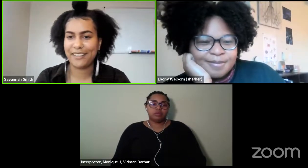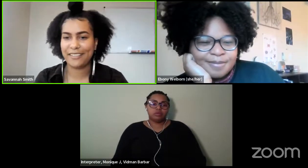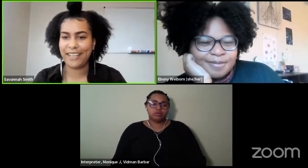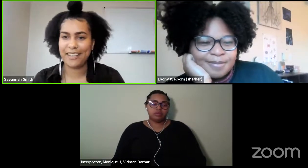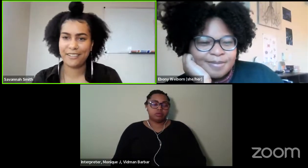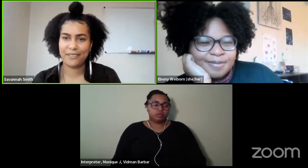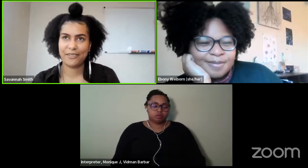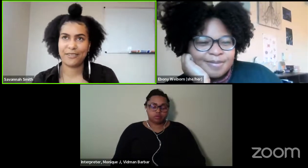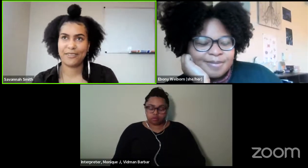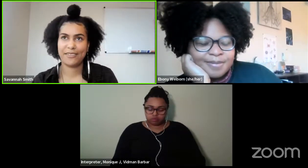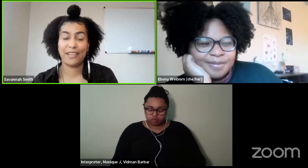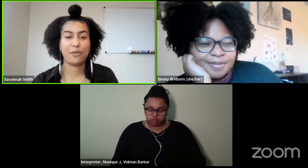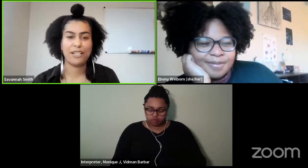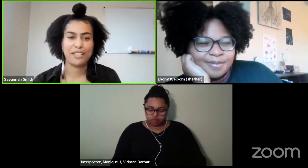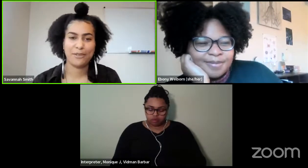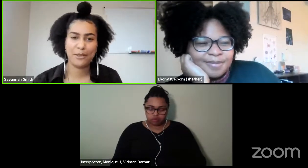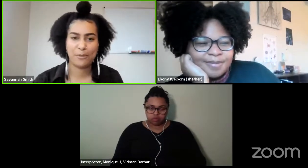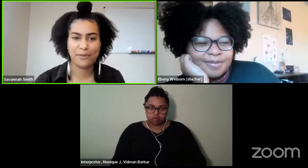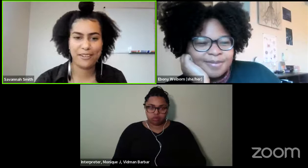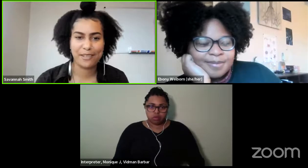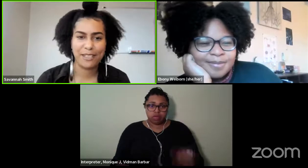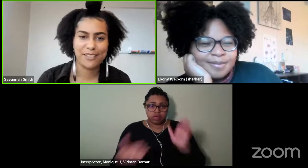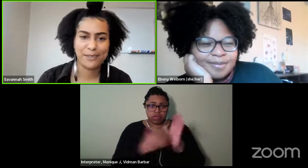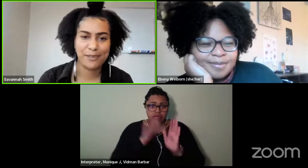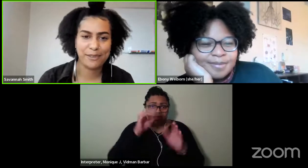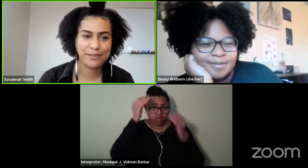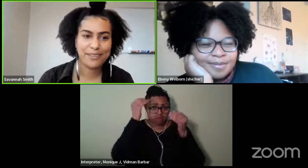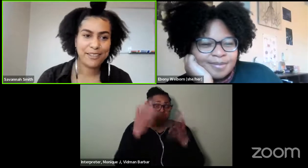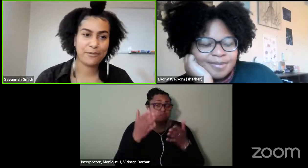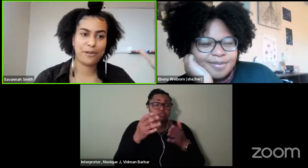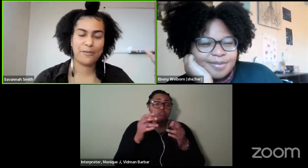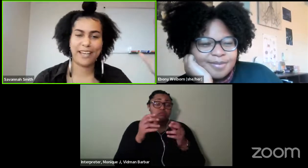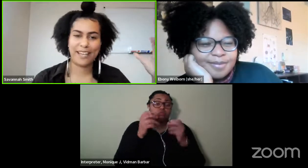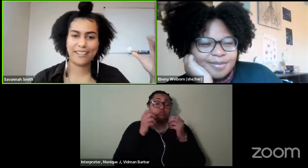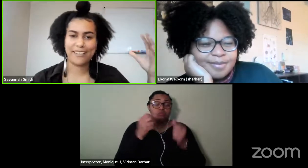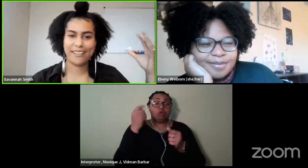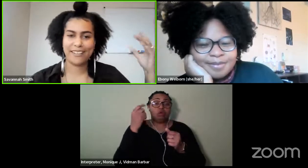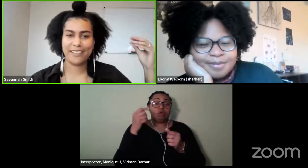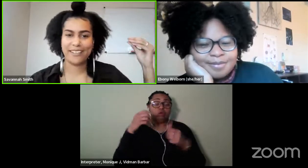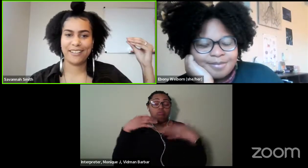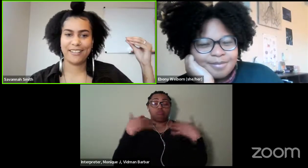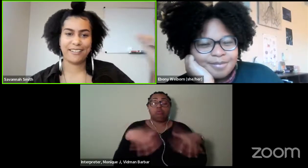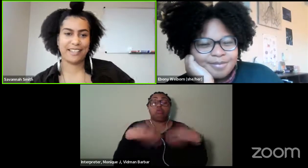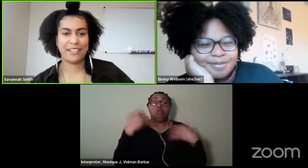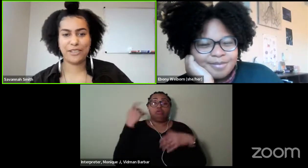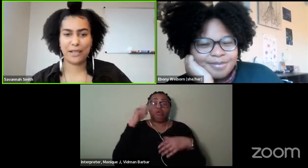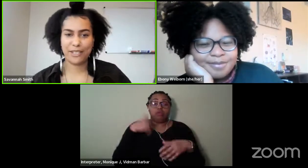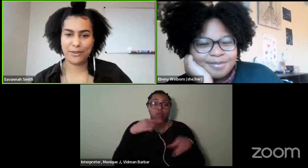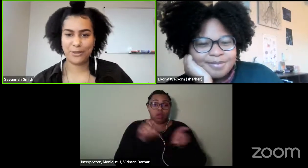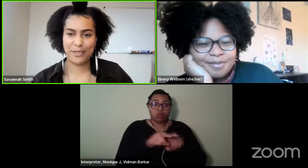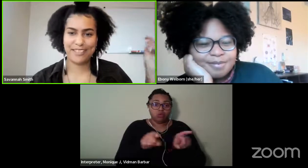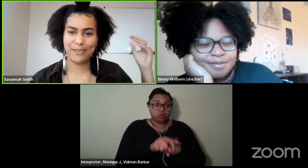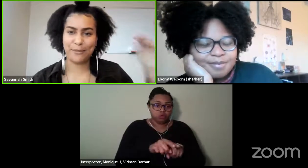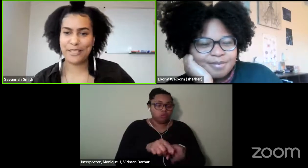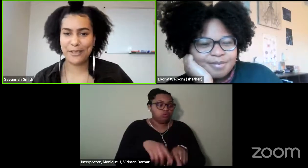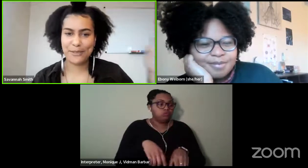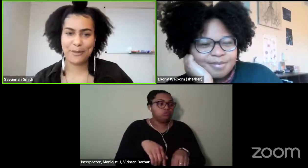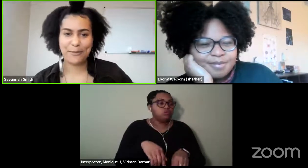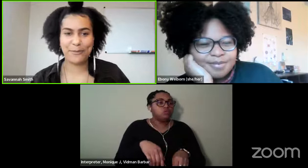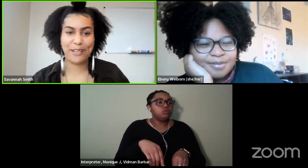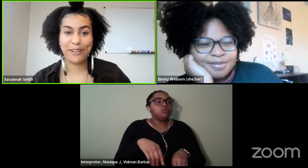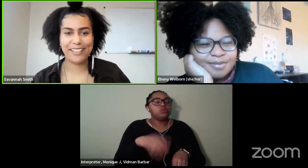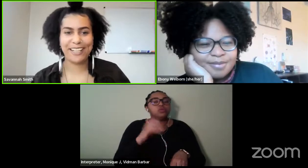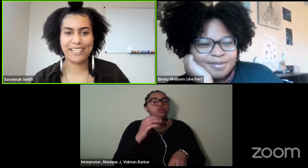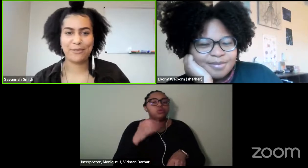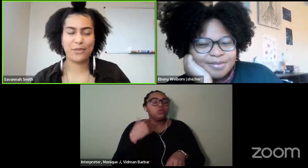Right. Again, that information was so profound to me too, coming from that stereotype being told to us that we don't